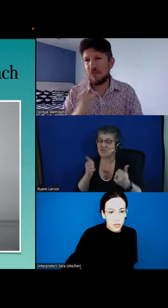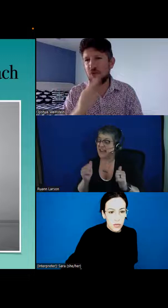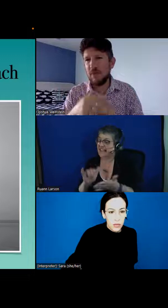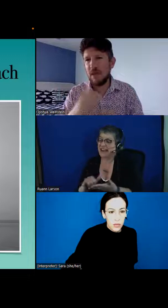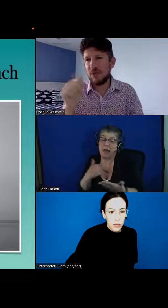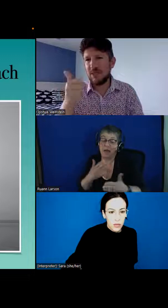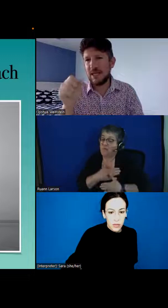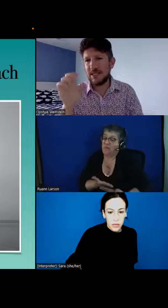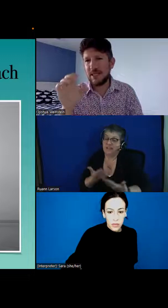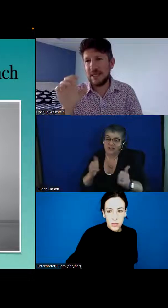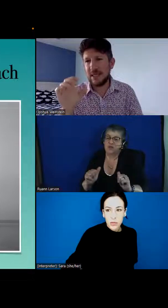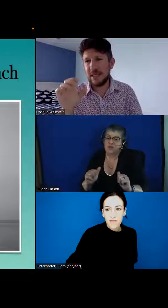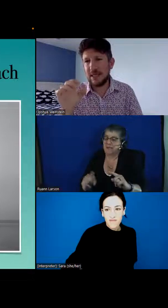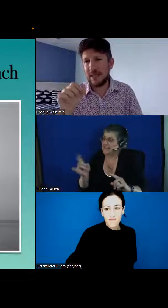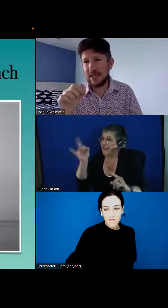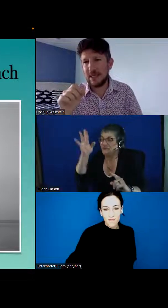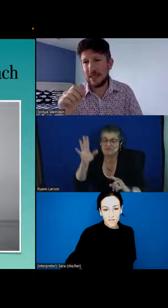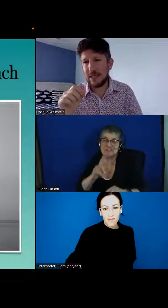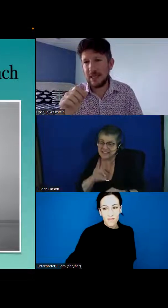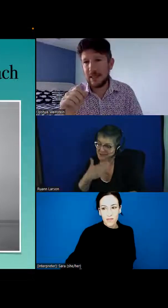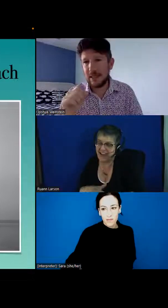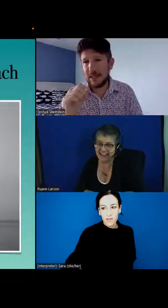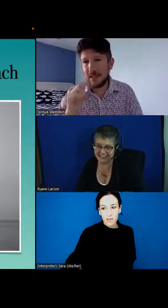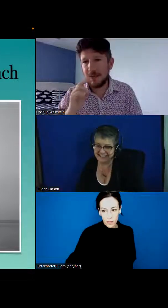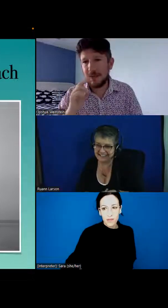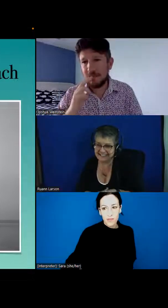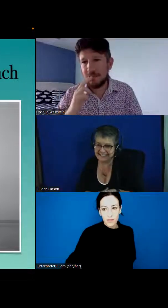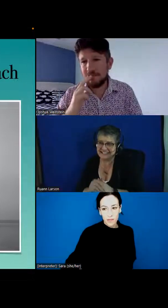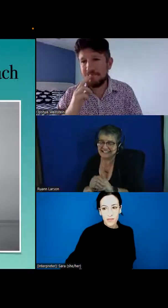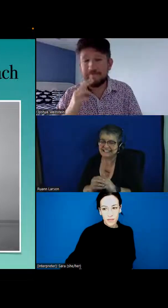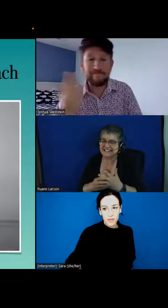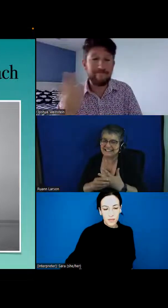We can try that. I'm willing to try, but it's like really bad.